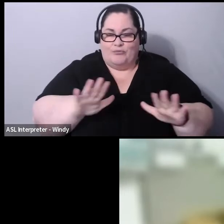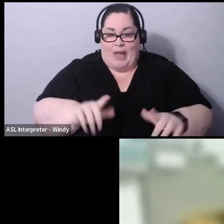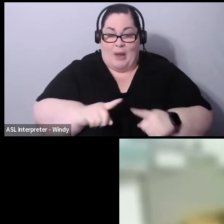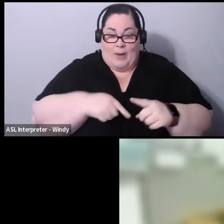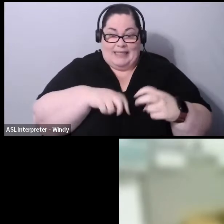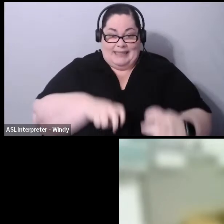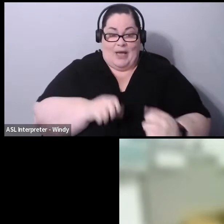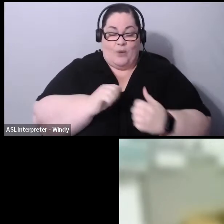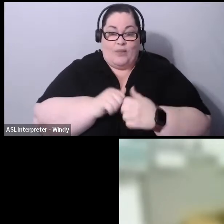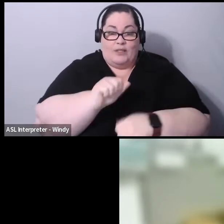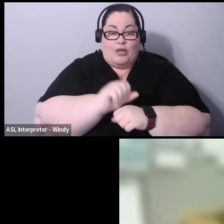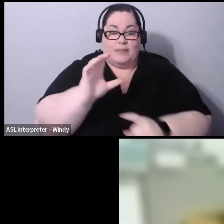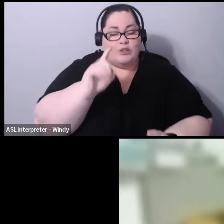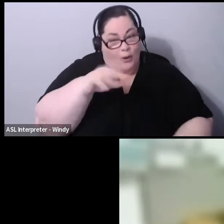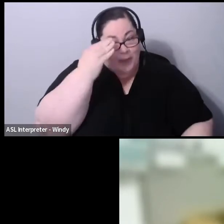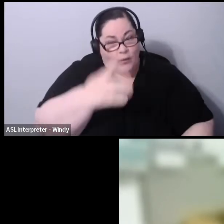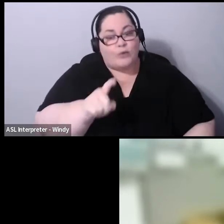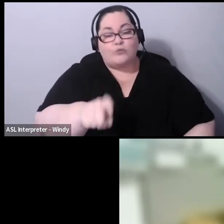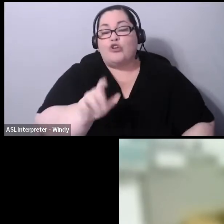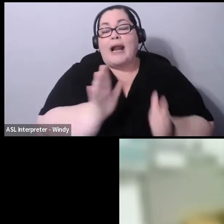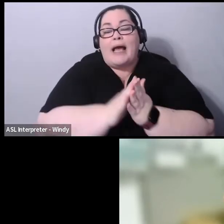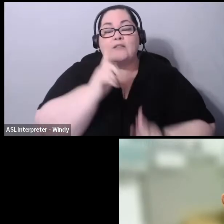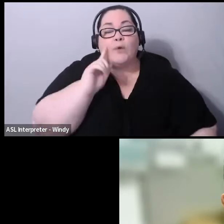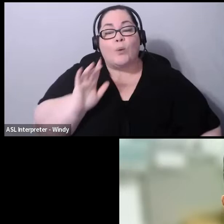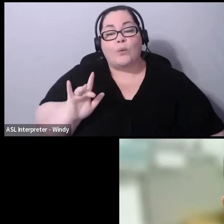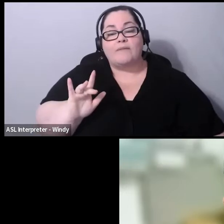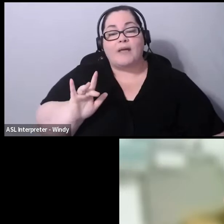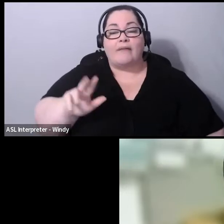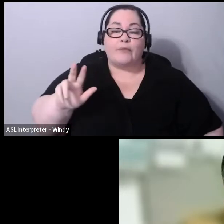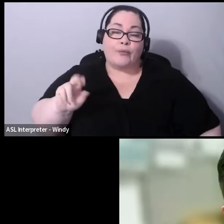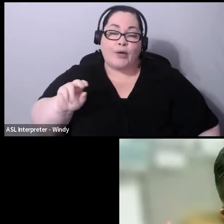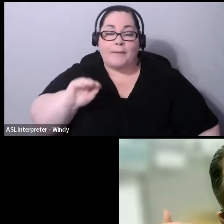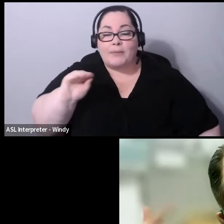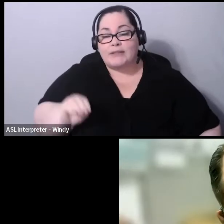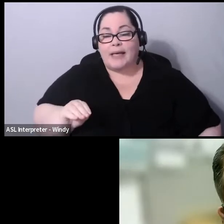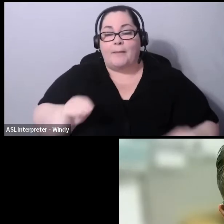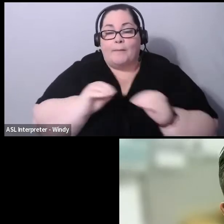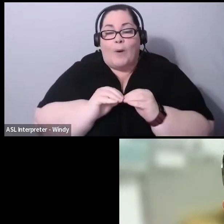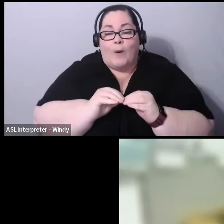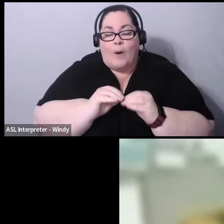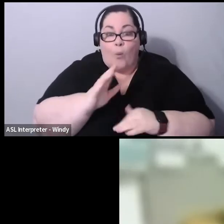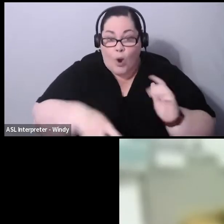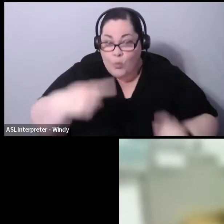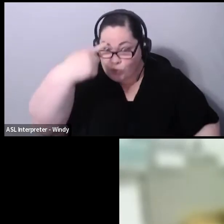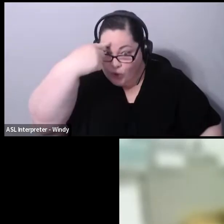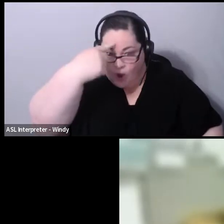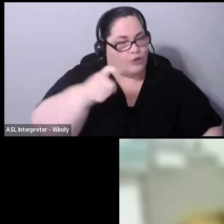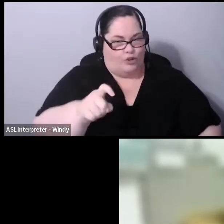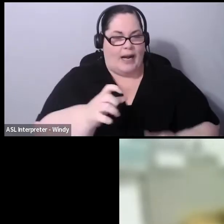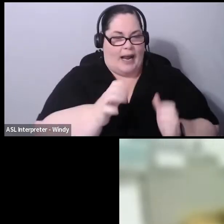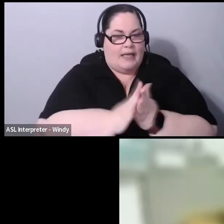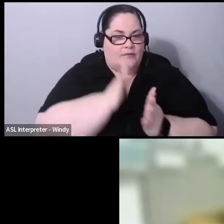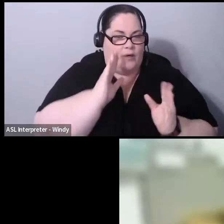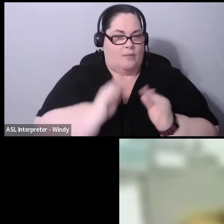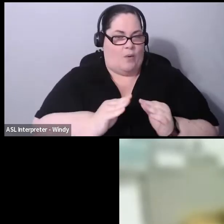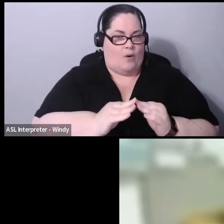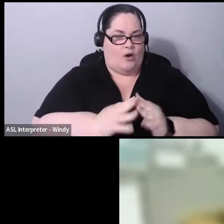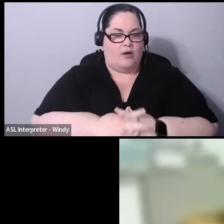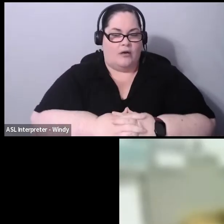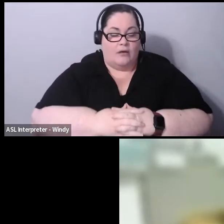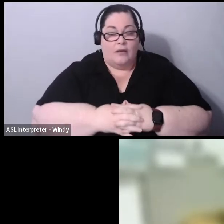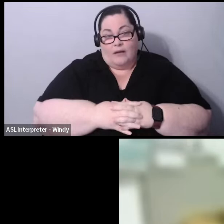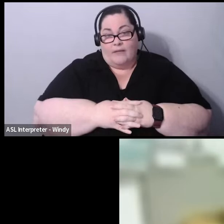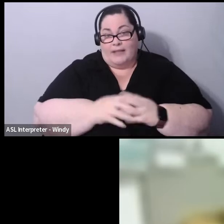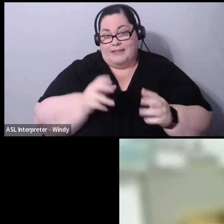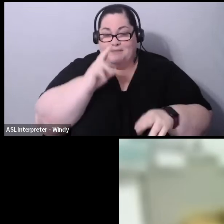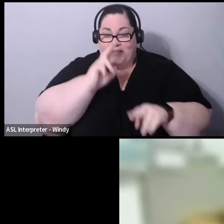and I say, oh, by the way, you should be asking for 25, 30% more than perhaps the number you had in your head. That's pretty